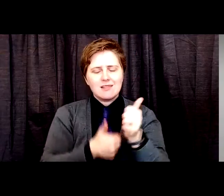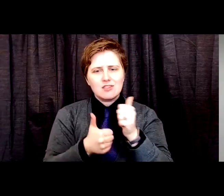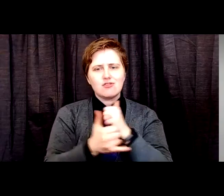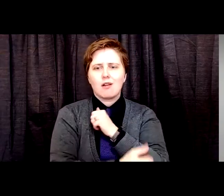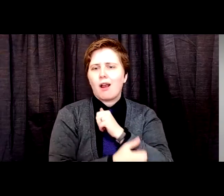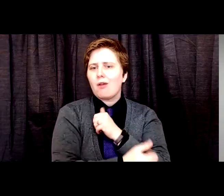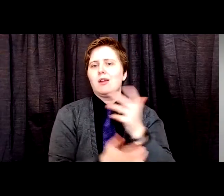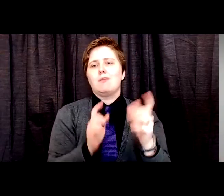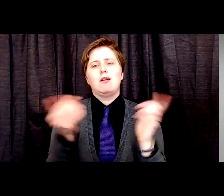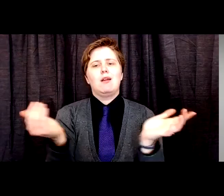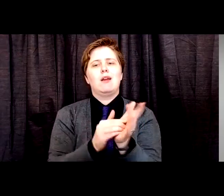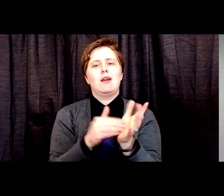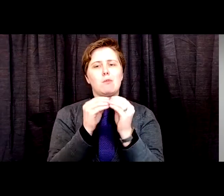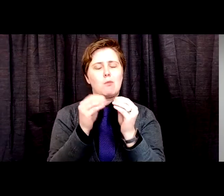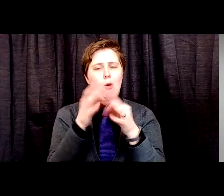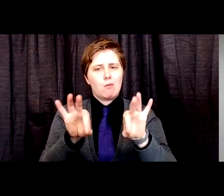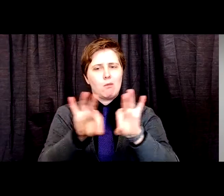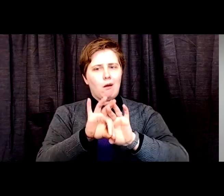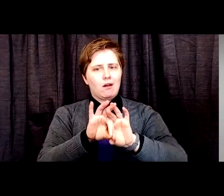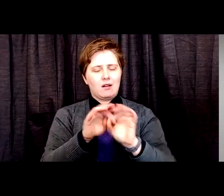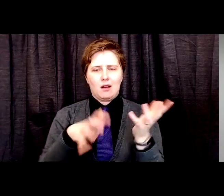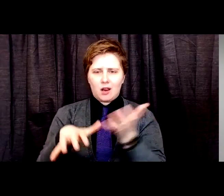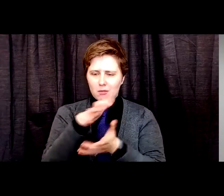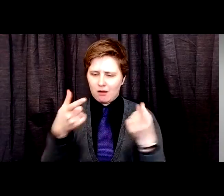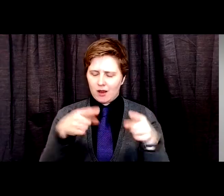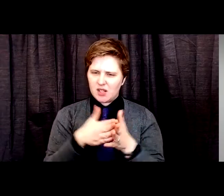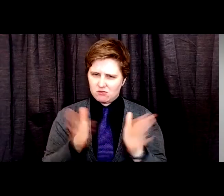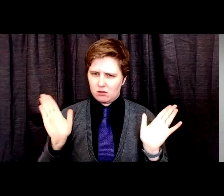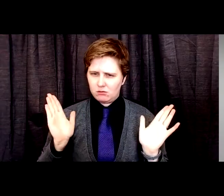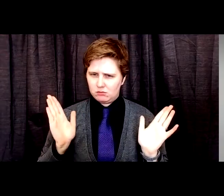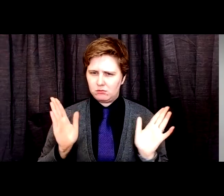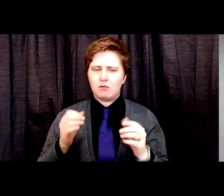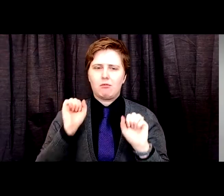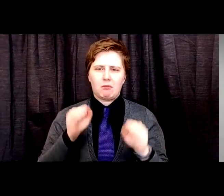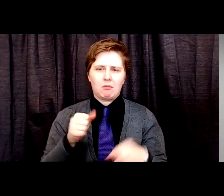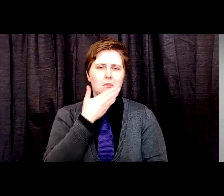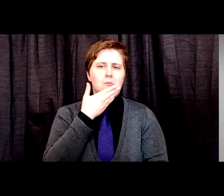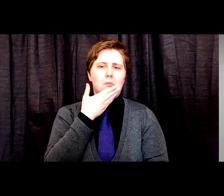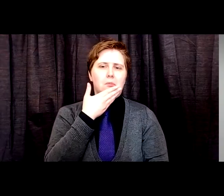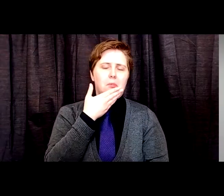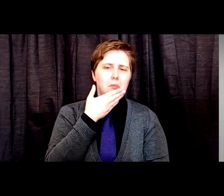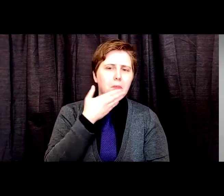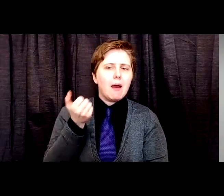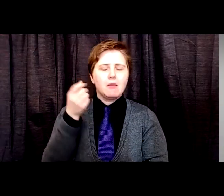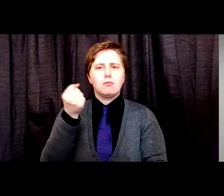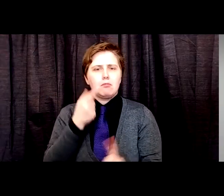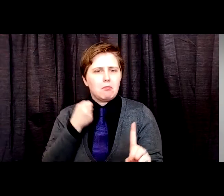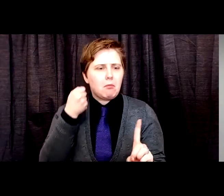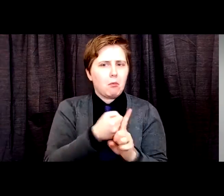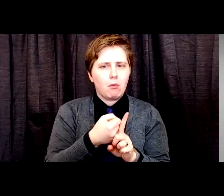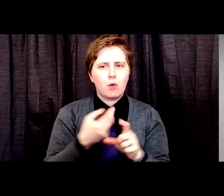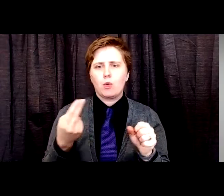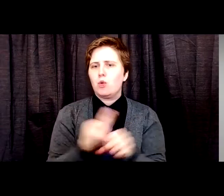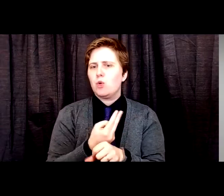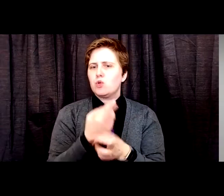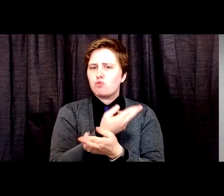again, more importantly, combined what's happening in general. So we can make a better impact in utilizing